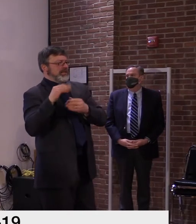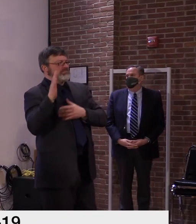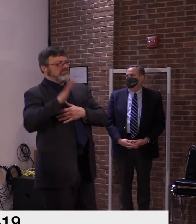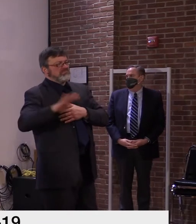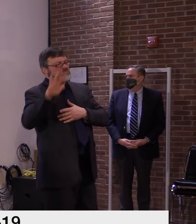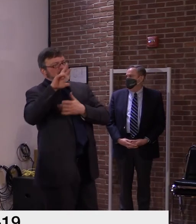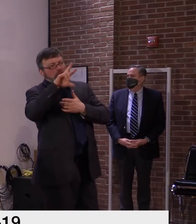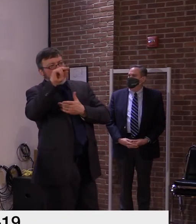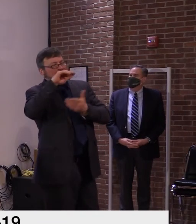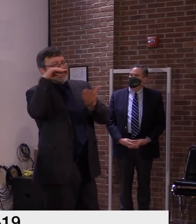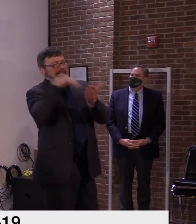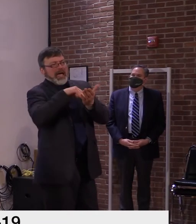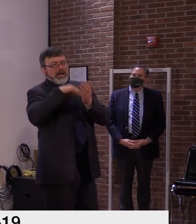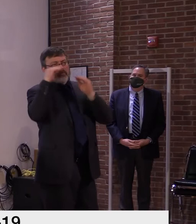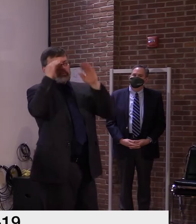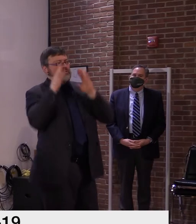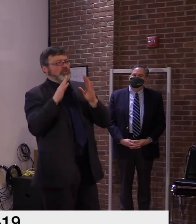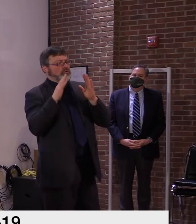Thank you very much.